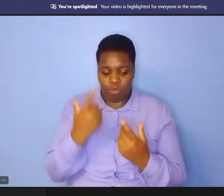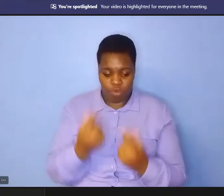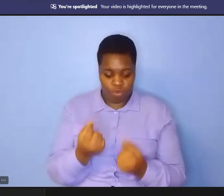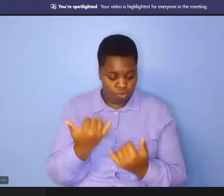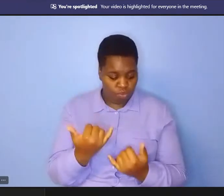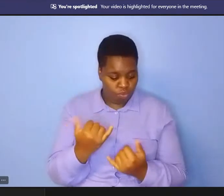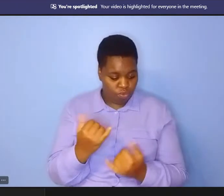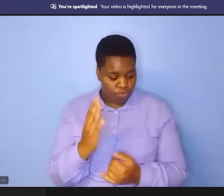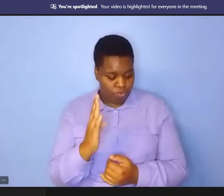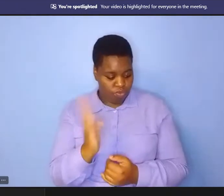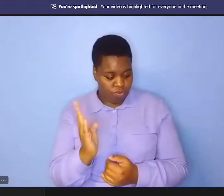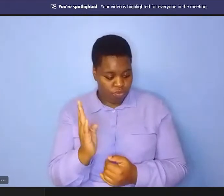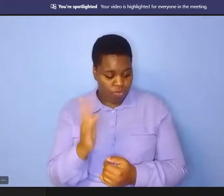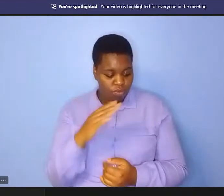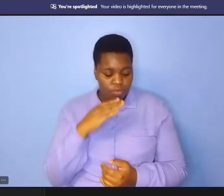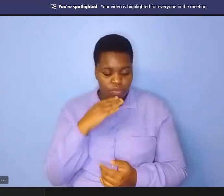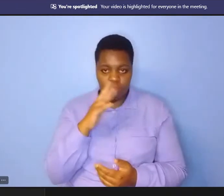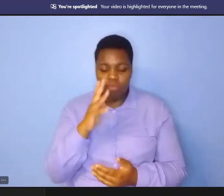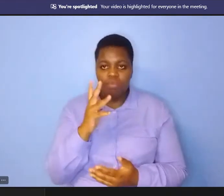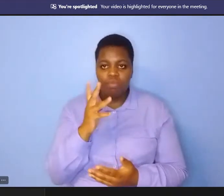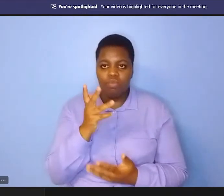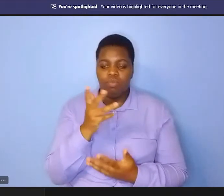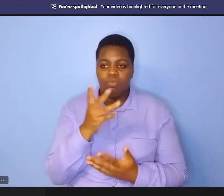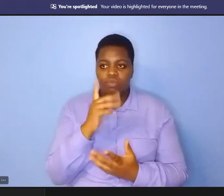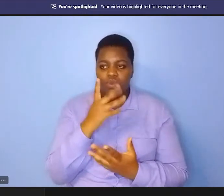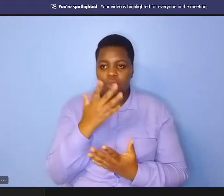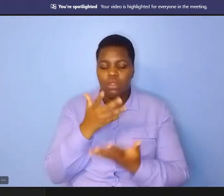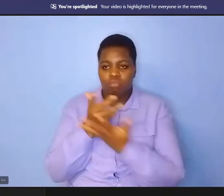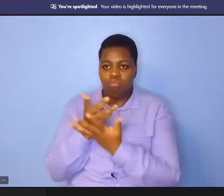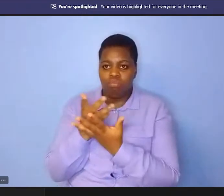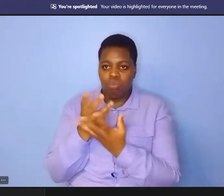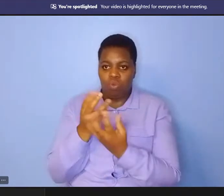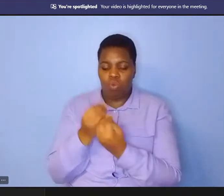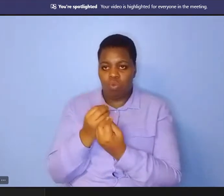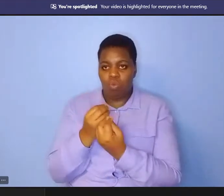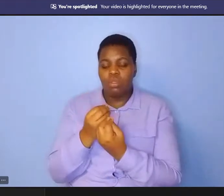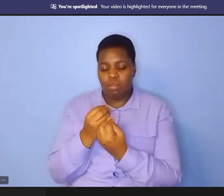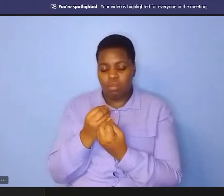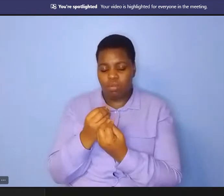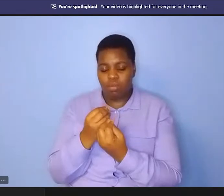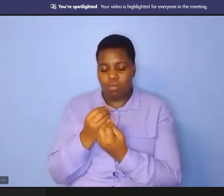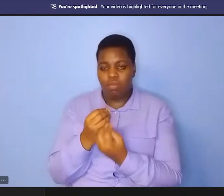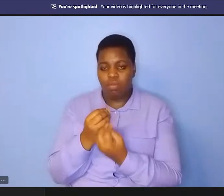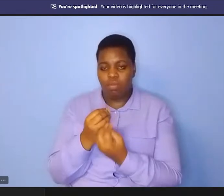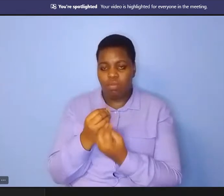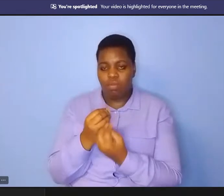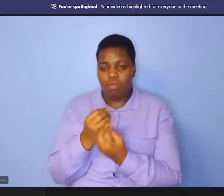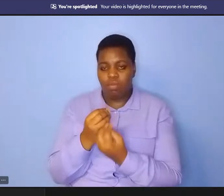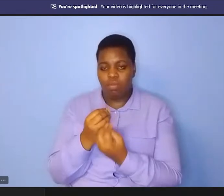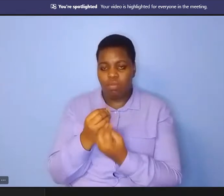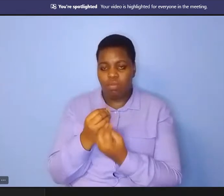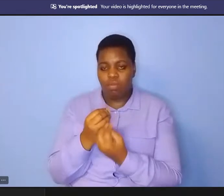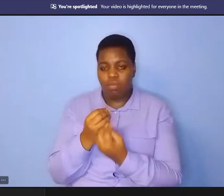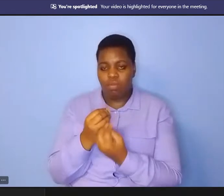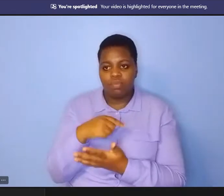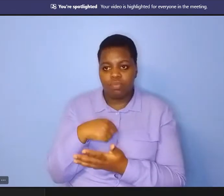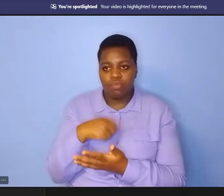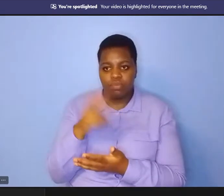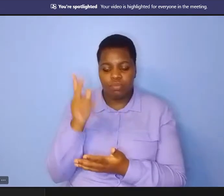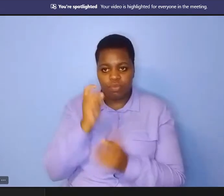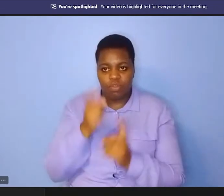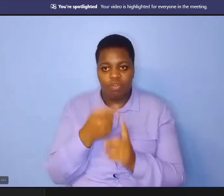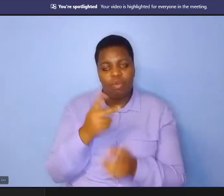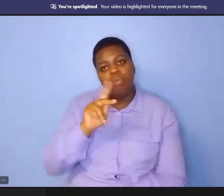will just engage with one-on-one to make sure that we do hear from Kula